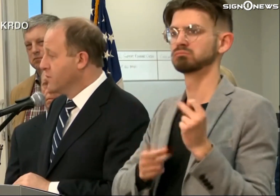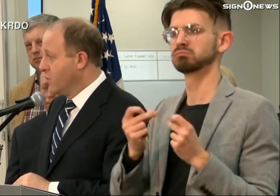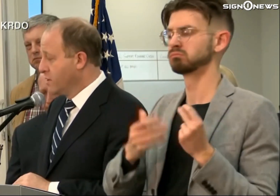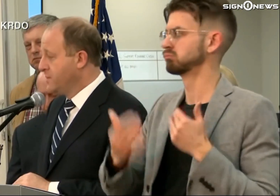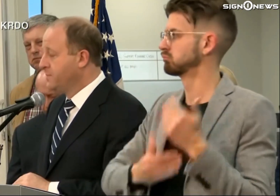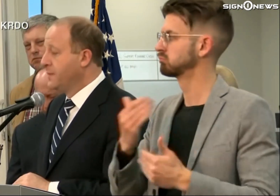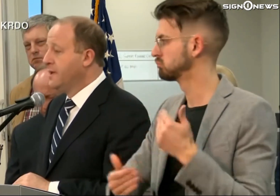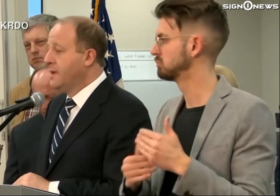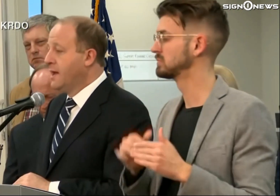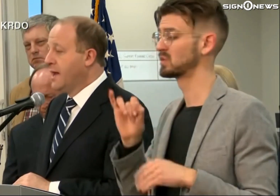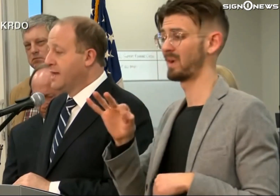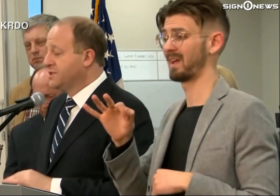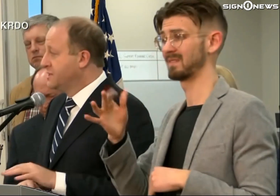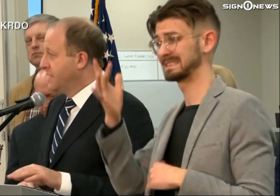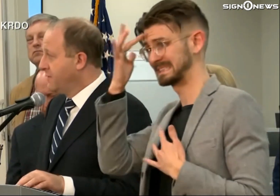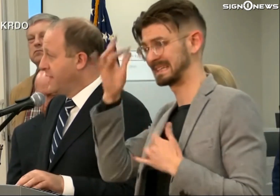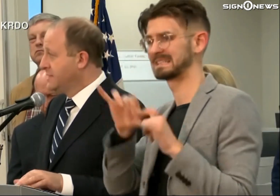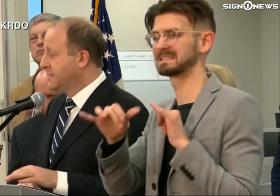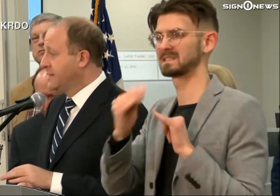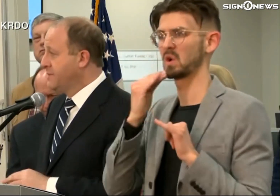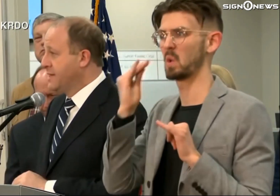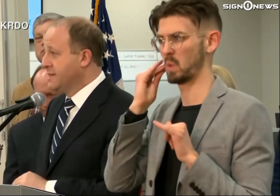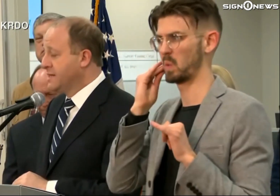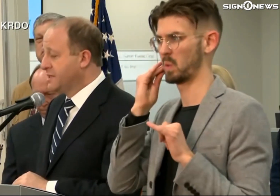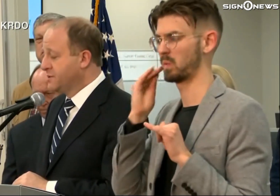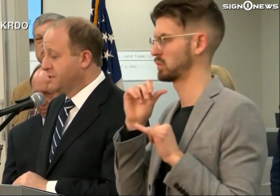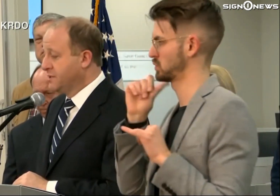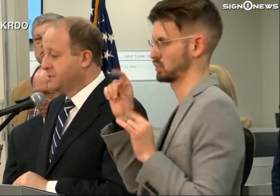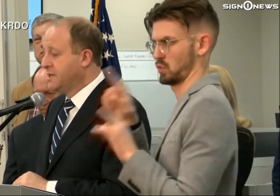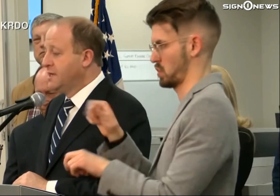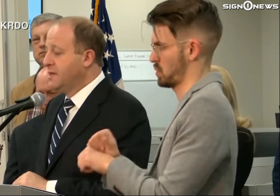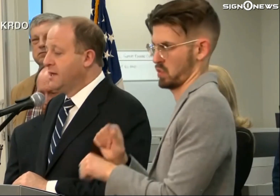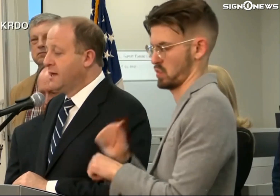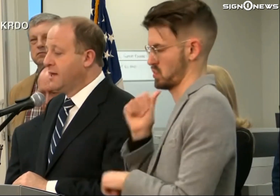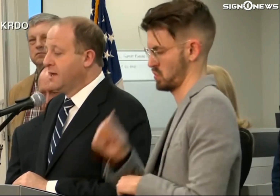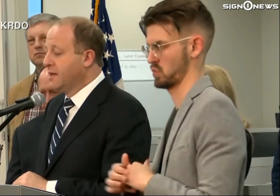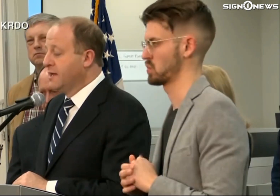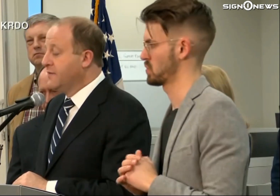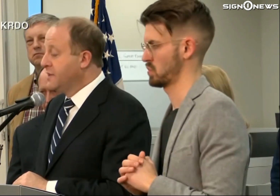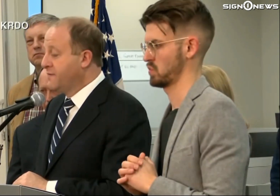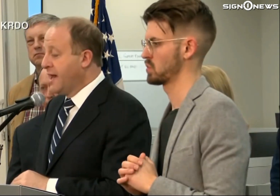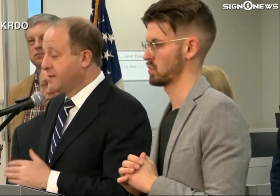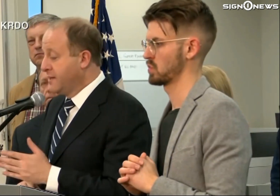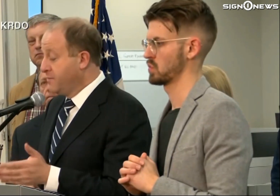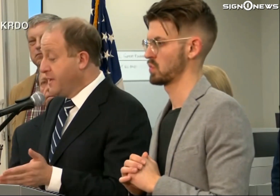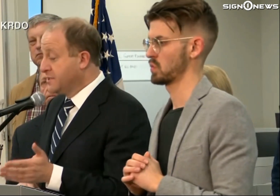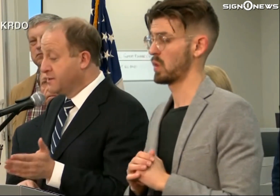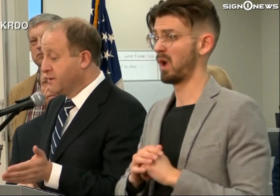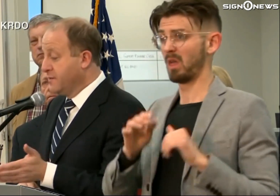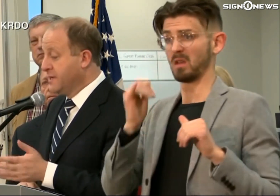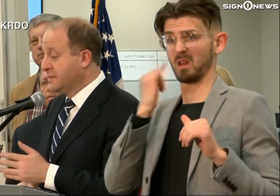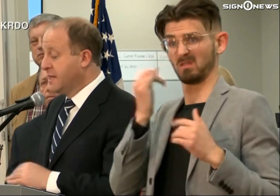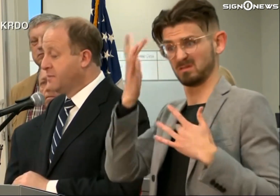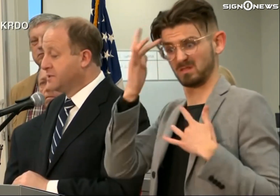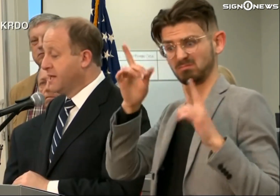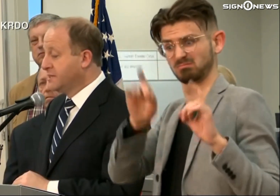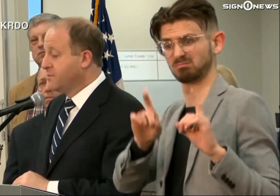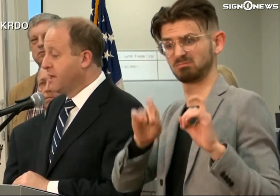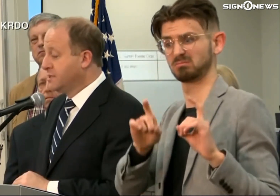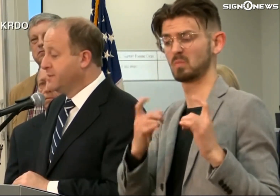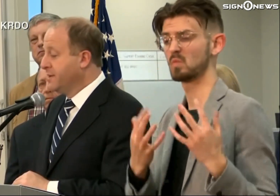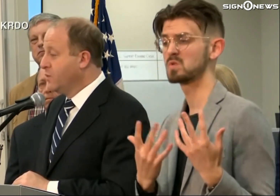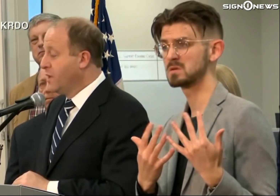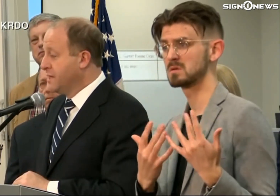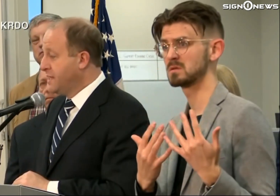remain home from work and should self-isolate pending test results, given the fact that based on our limited sample